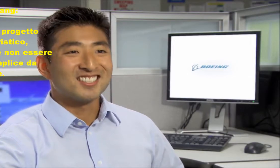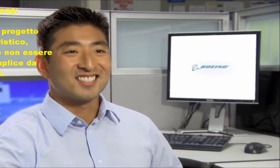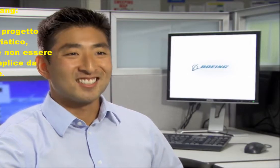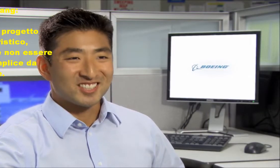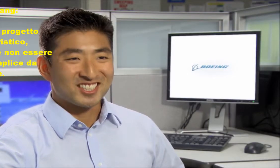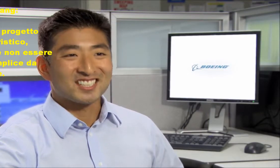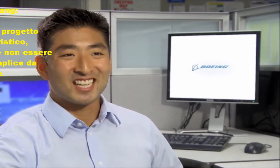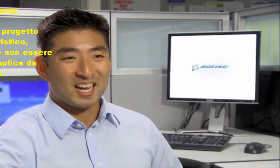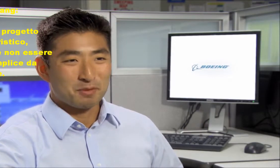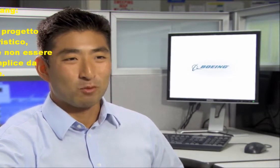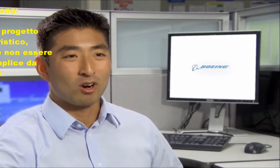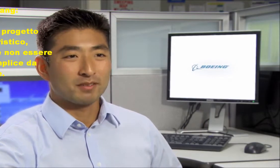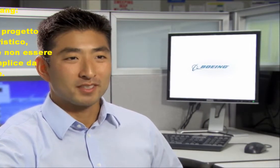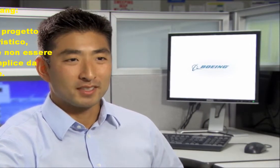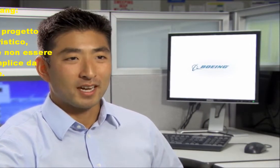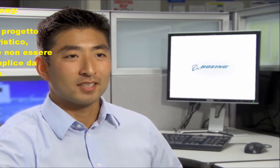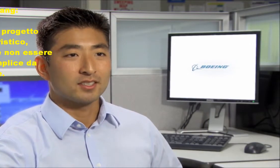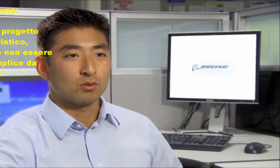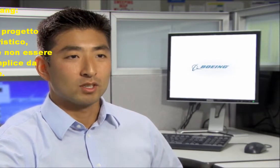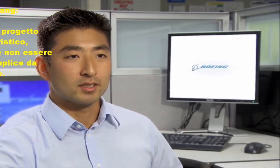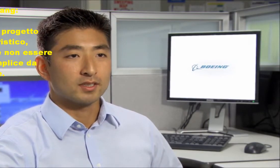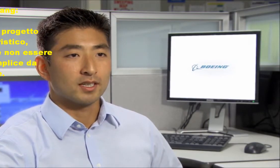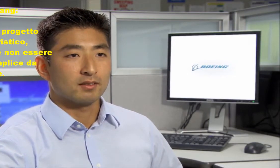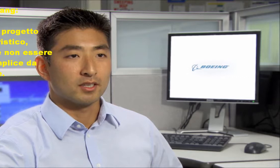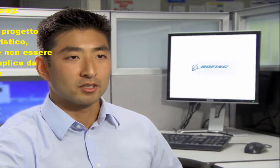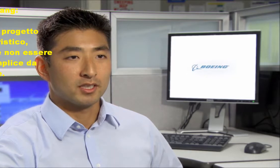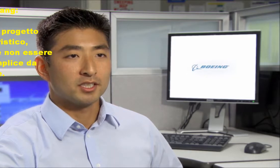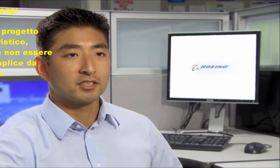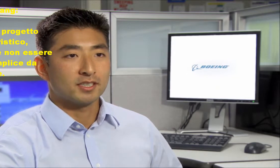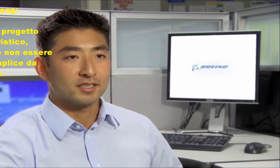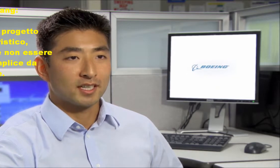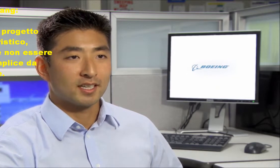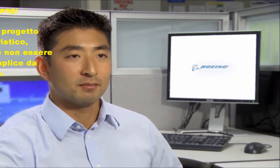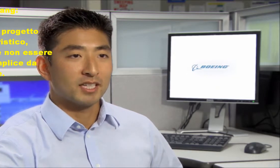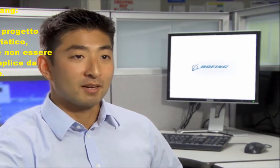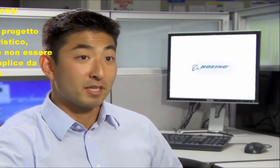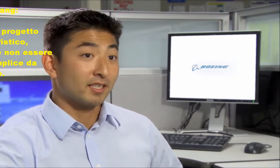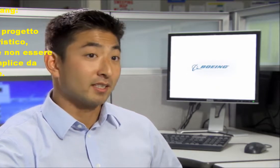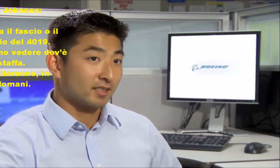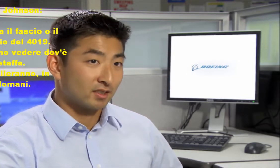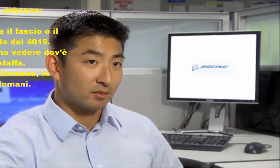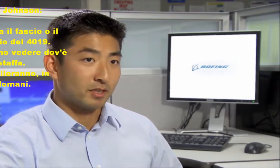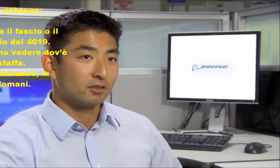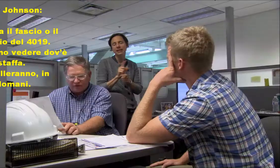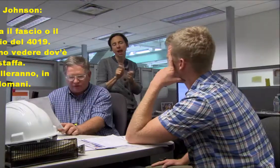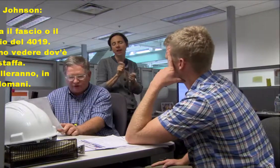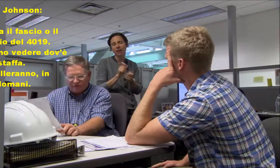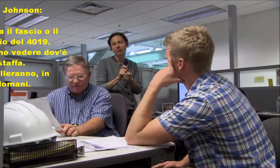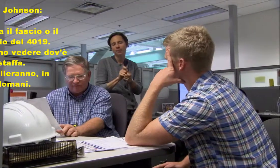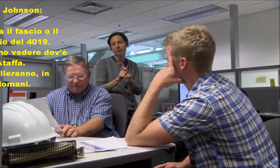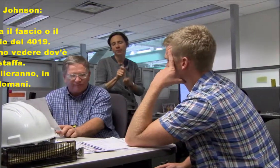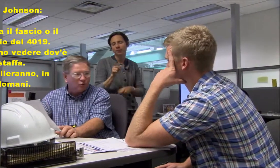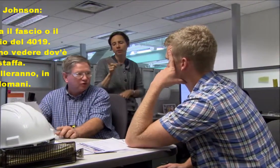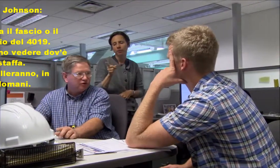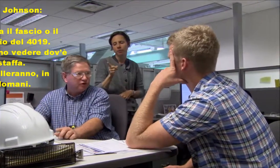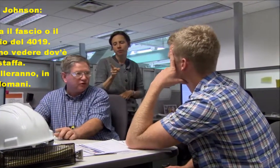at odds, which tends to happen more often than not. What is a good engineering design may not be the easiest to build. The